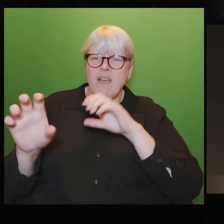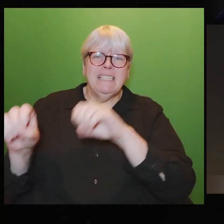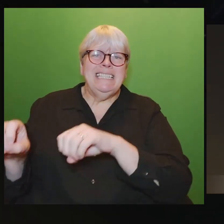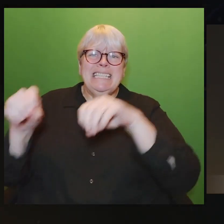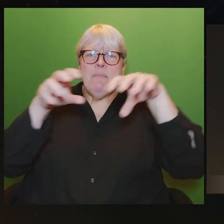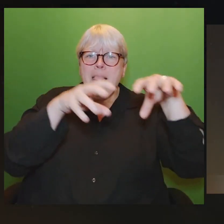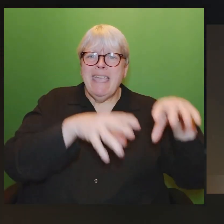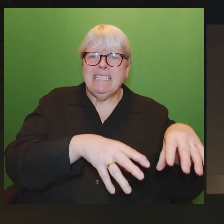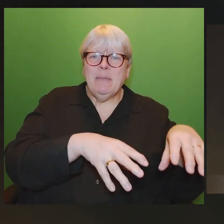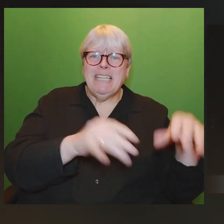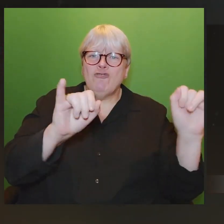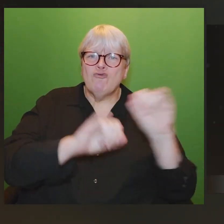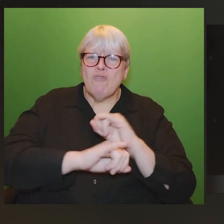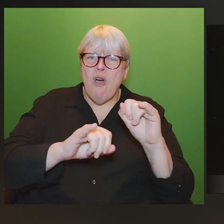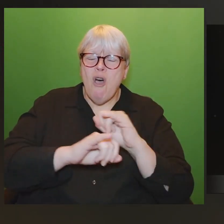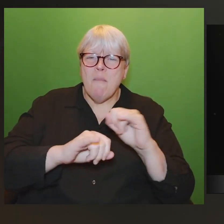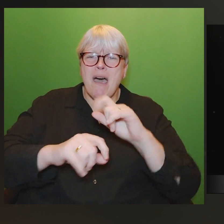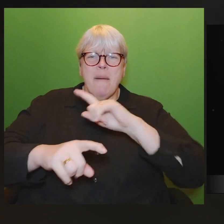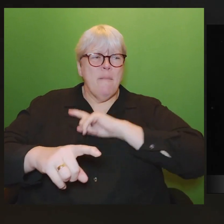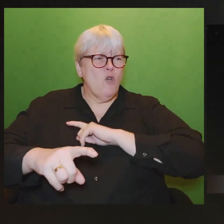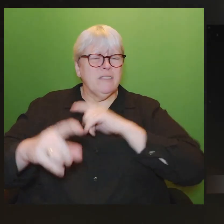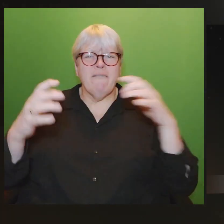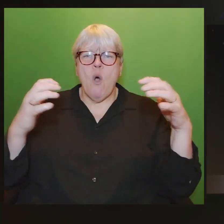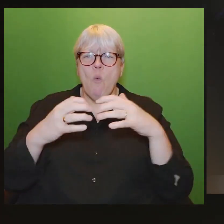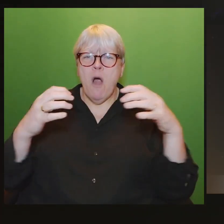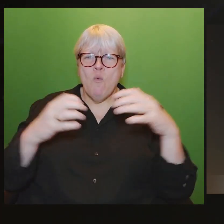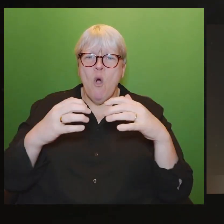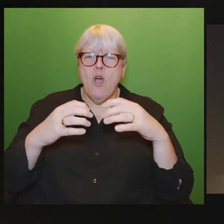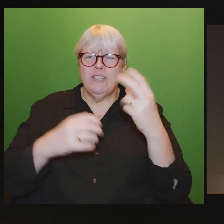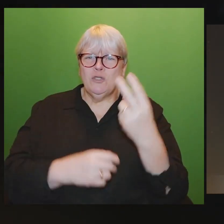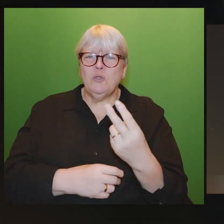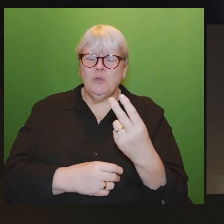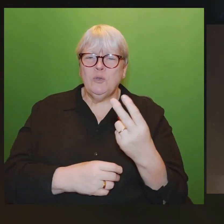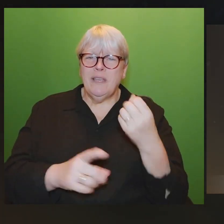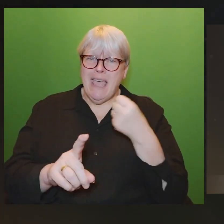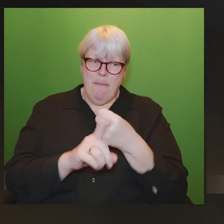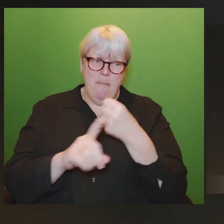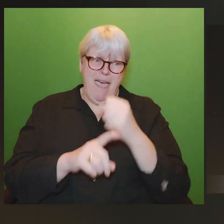forget, we all have a connection to others through our own humanity.